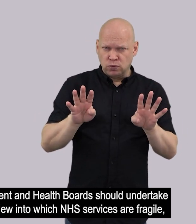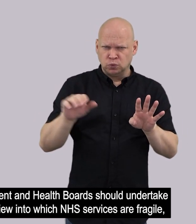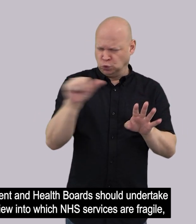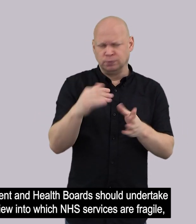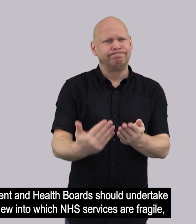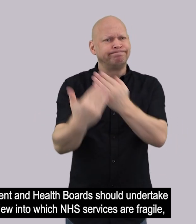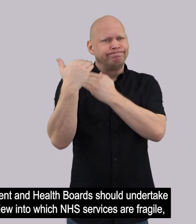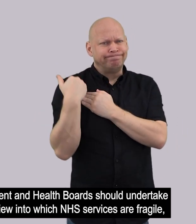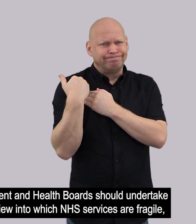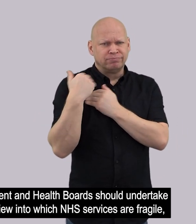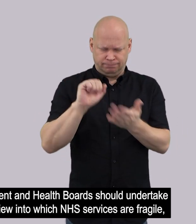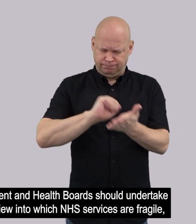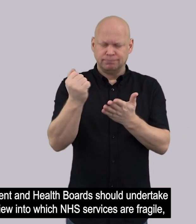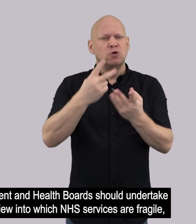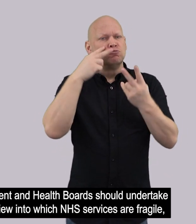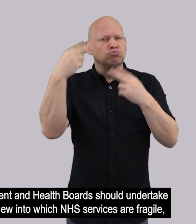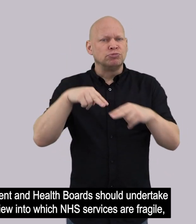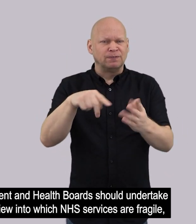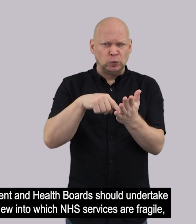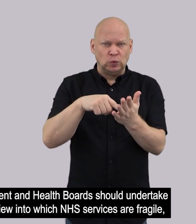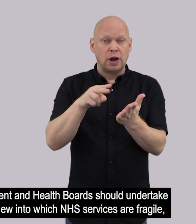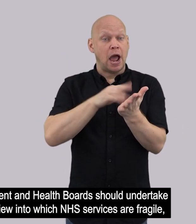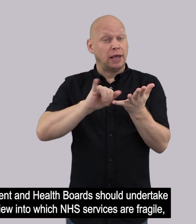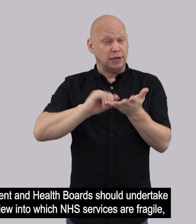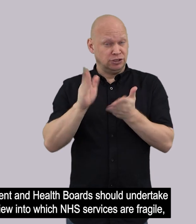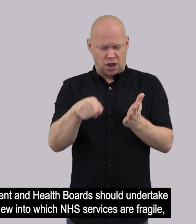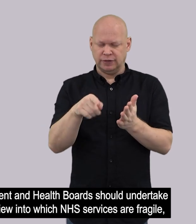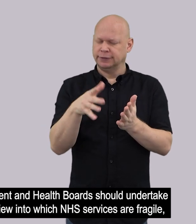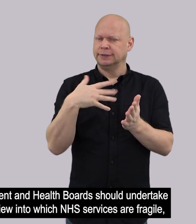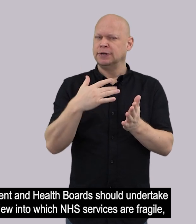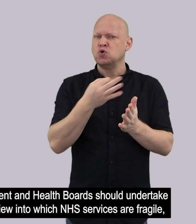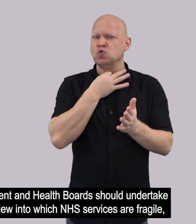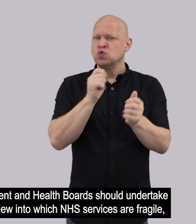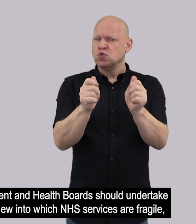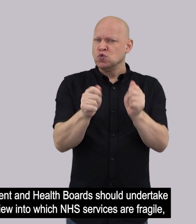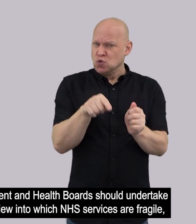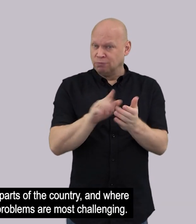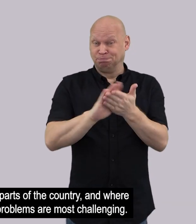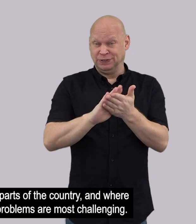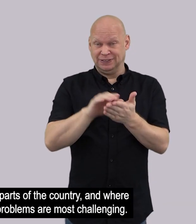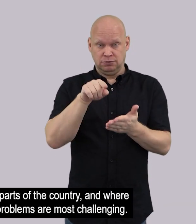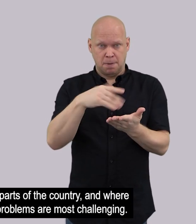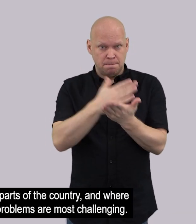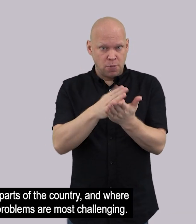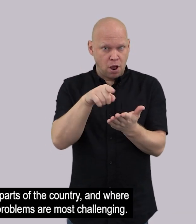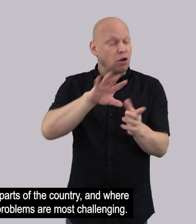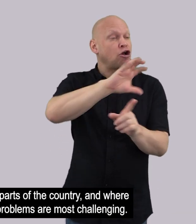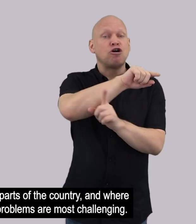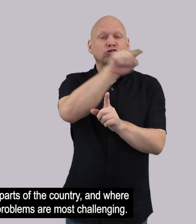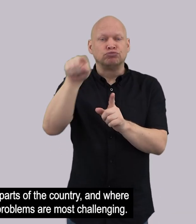Scottish Government and health boards should undertake and publish a review into which NHS services are fragile, in which parts of the country, and